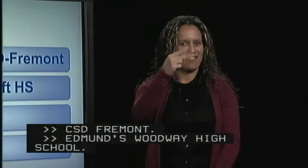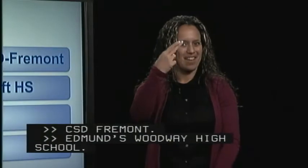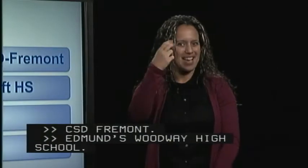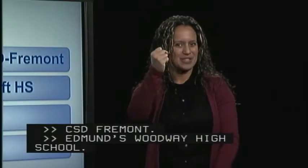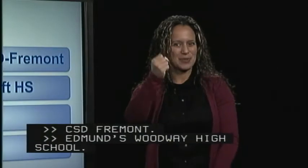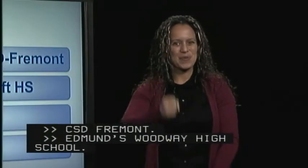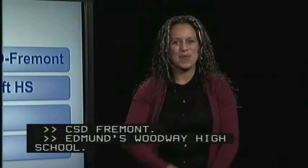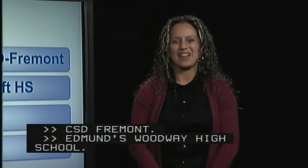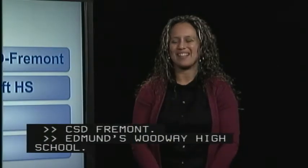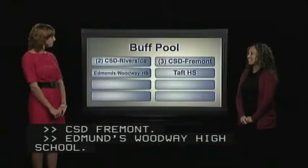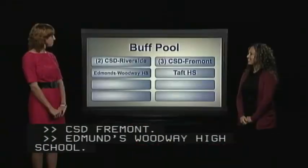Taft High School.